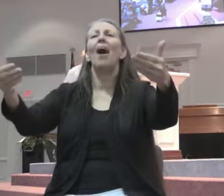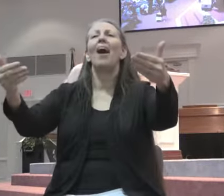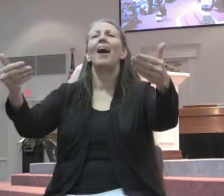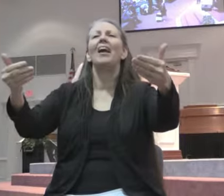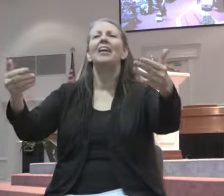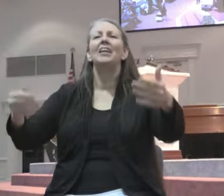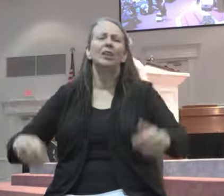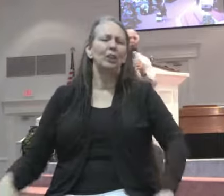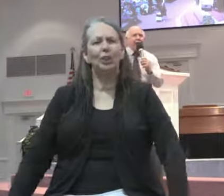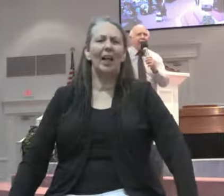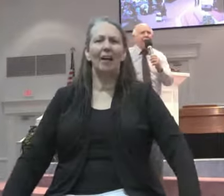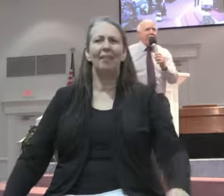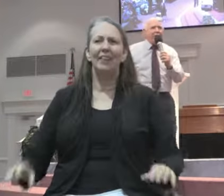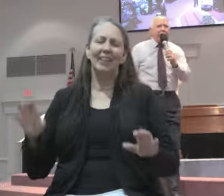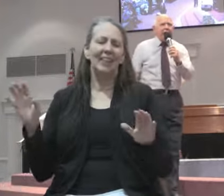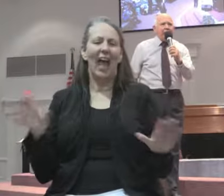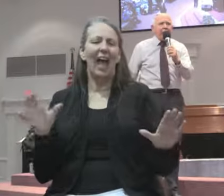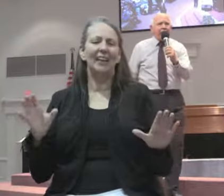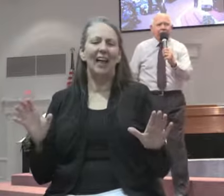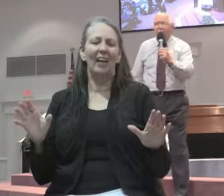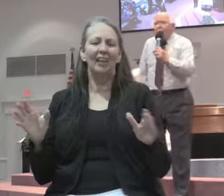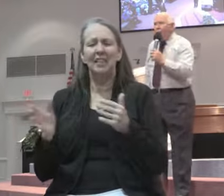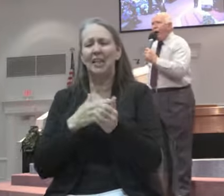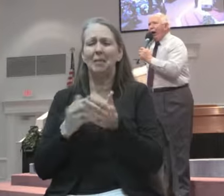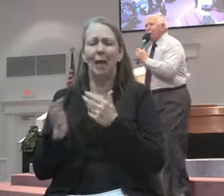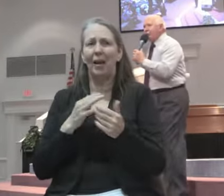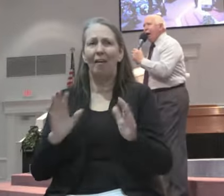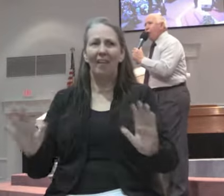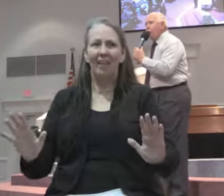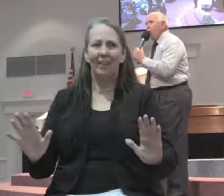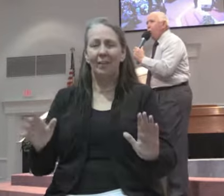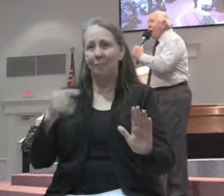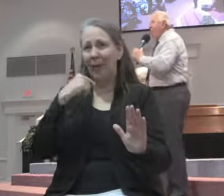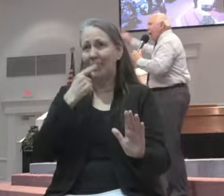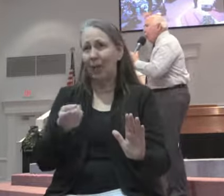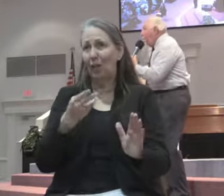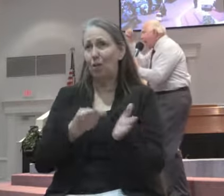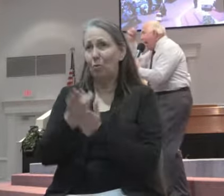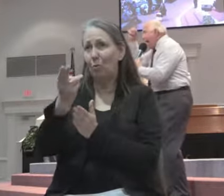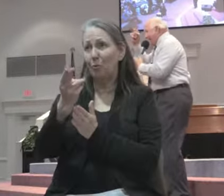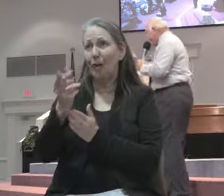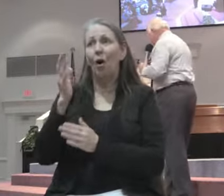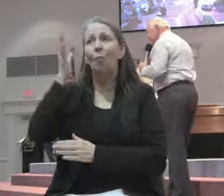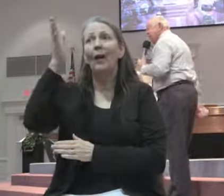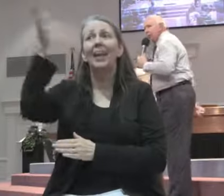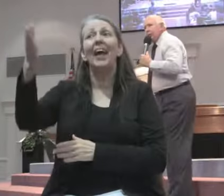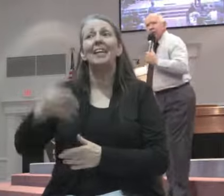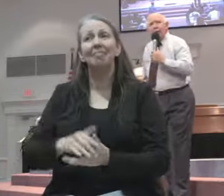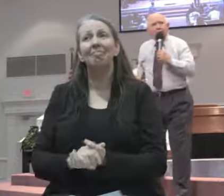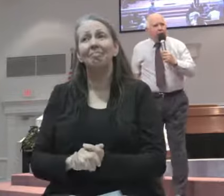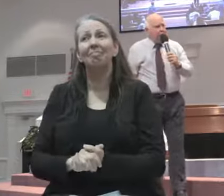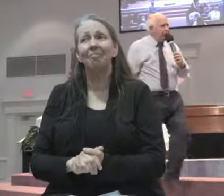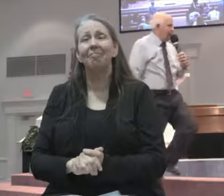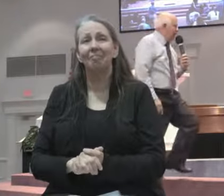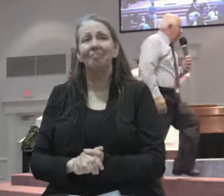Shake it off. Go ahead and act like it doesn't make any difference. But what I'm saying to you, that one day,